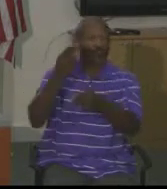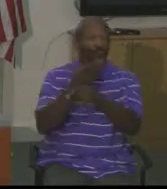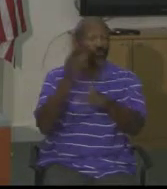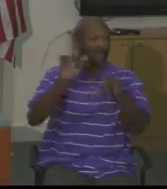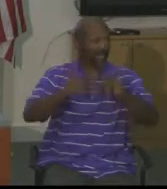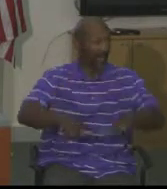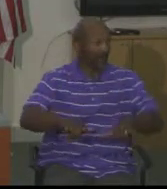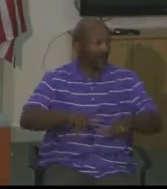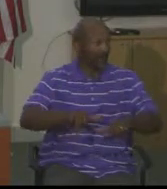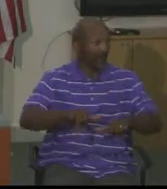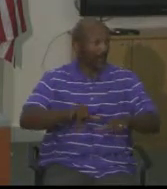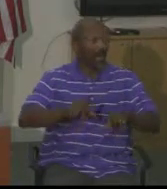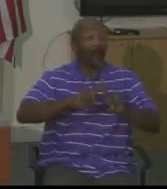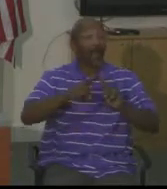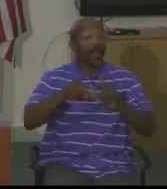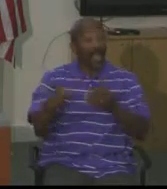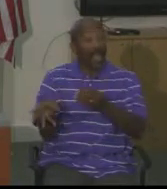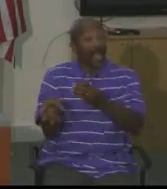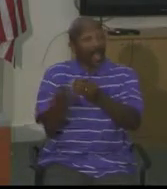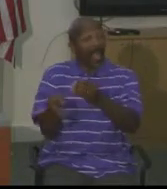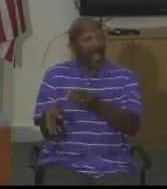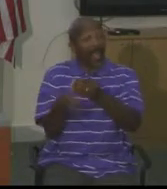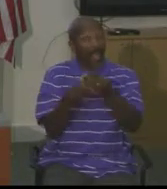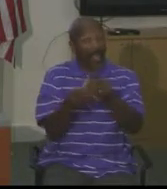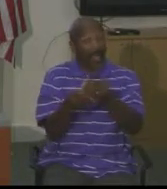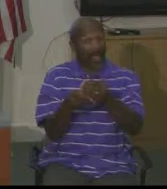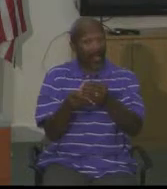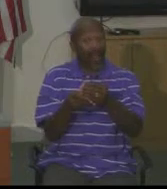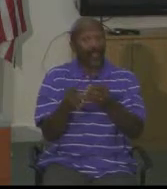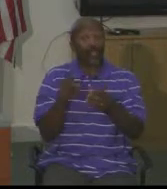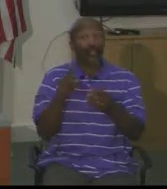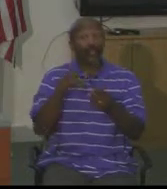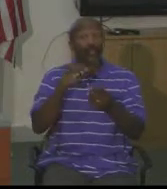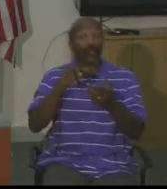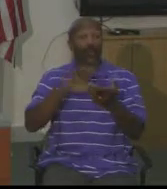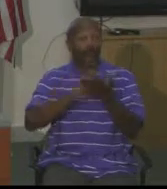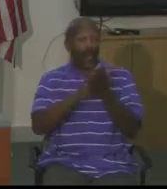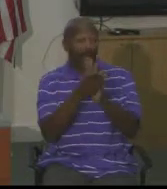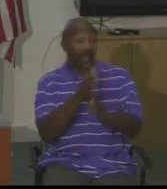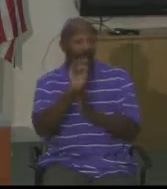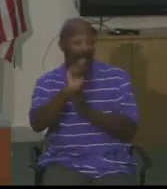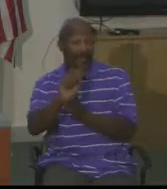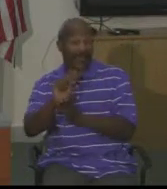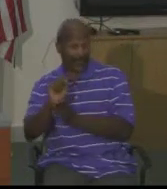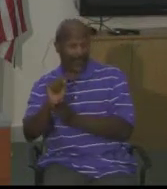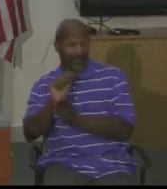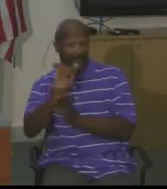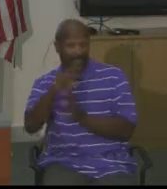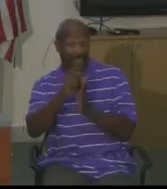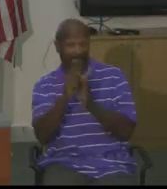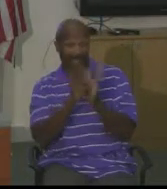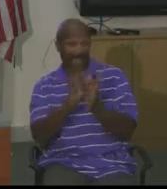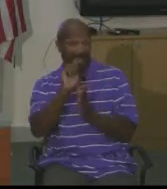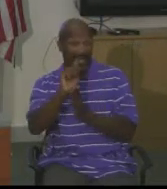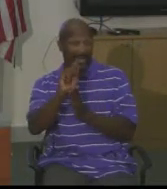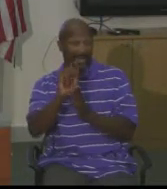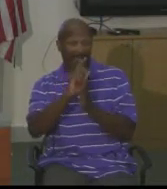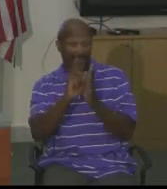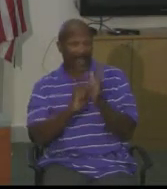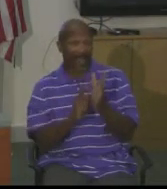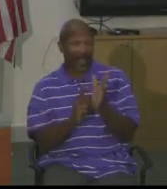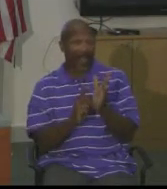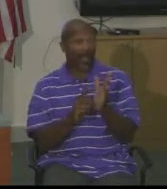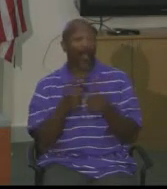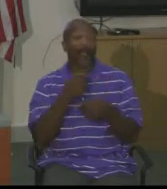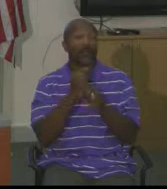But they added to that standard as they went along. So when the AT was designed, the AT designed